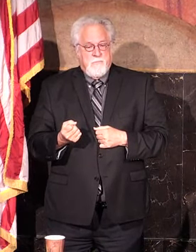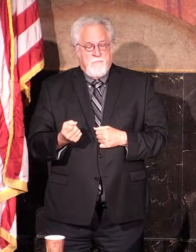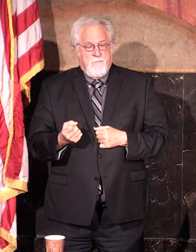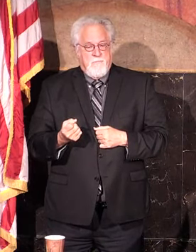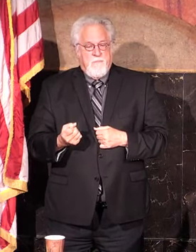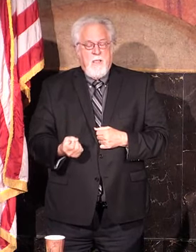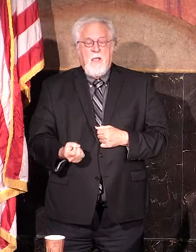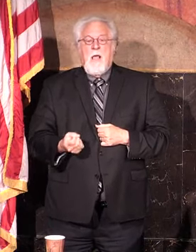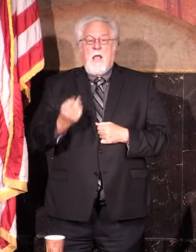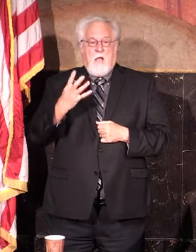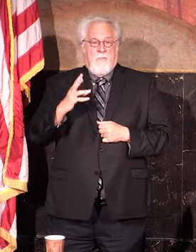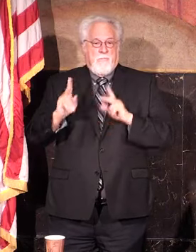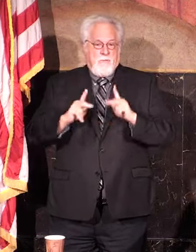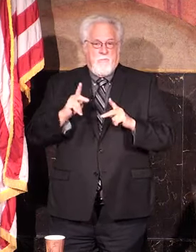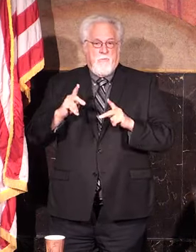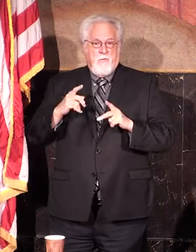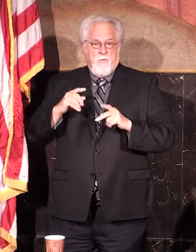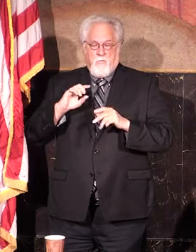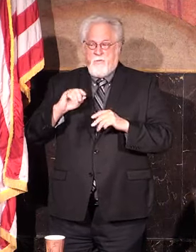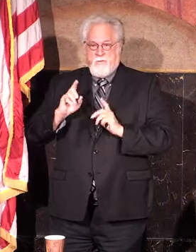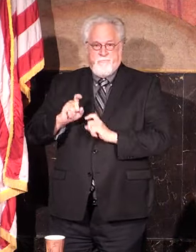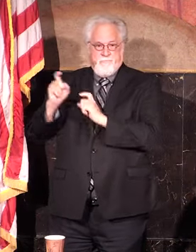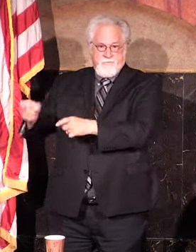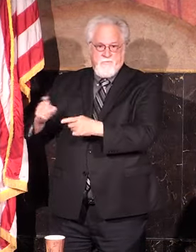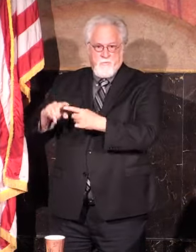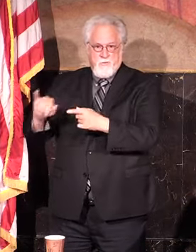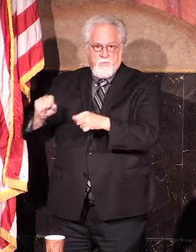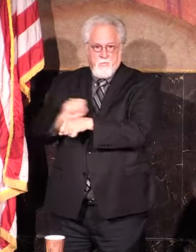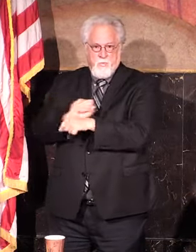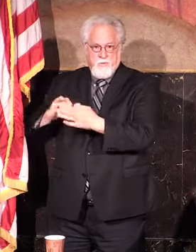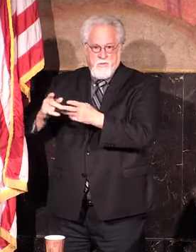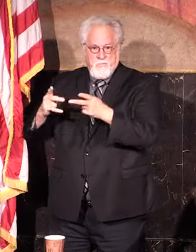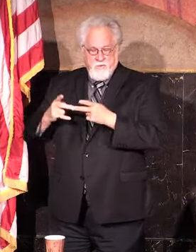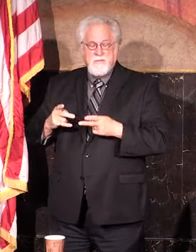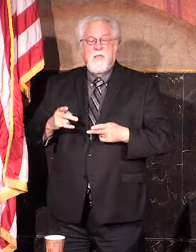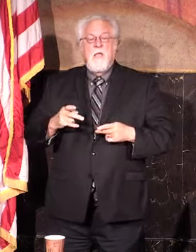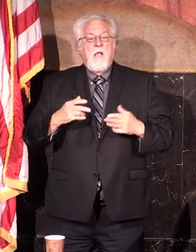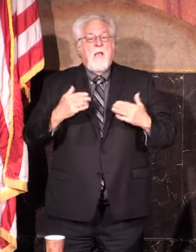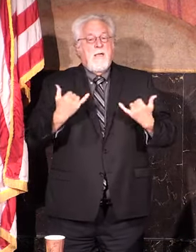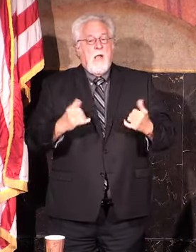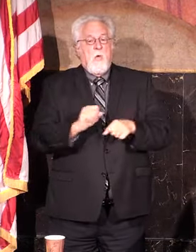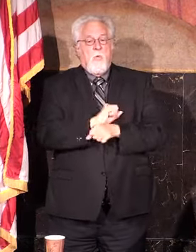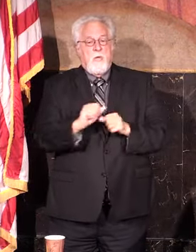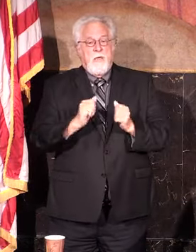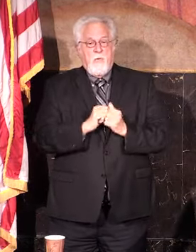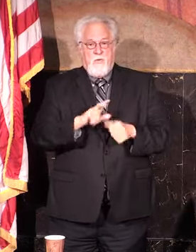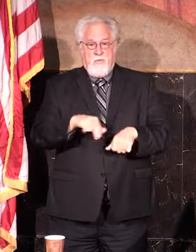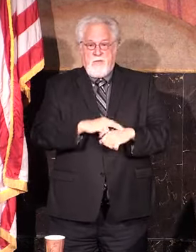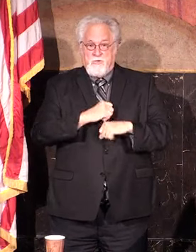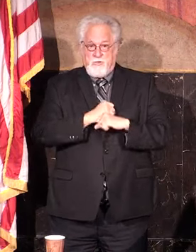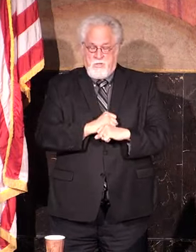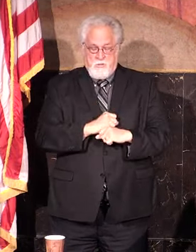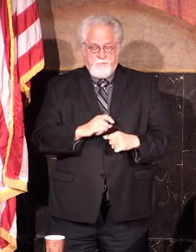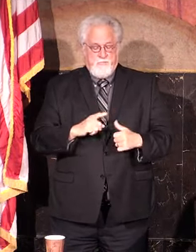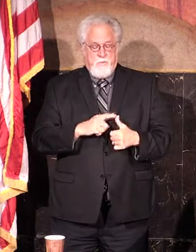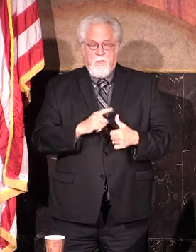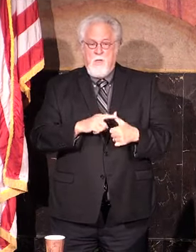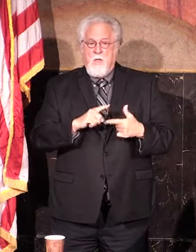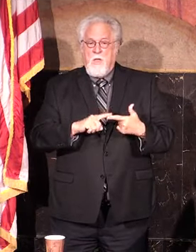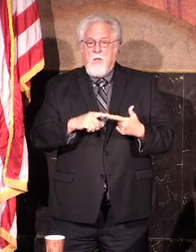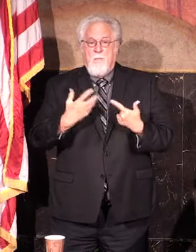of our strike teams that we will have. Right now we're working with the National Guard, and we're